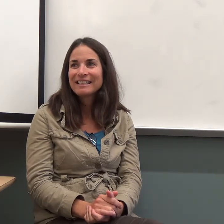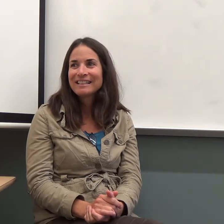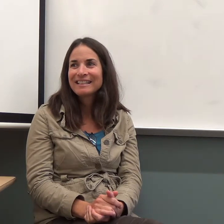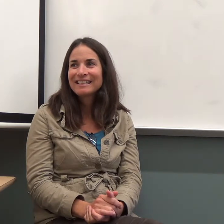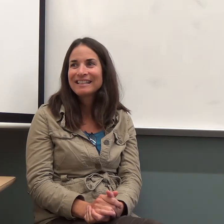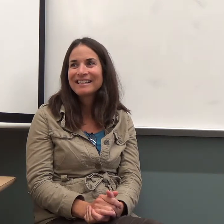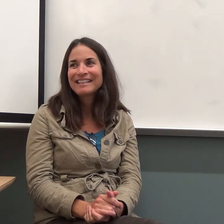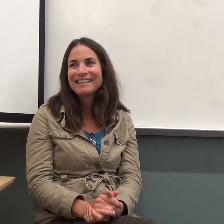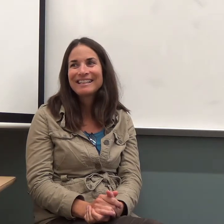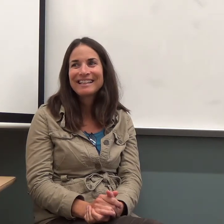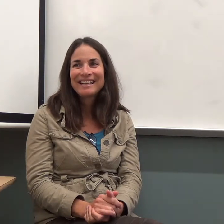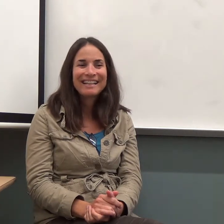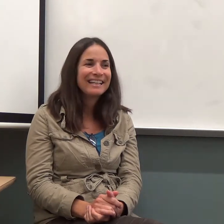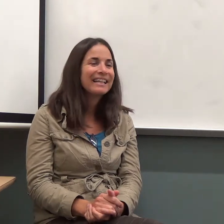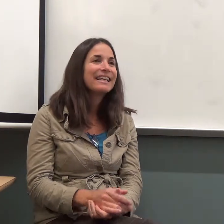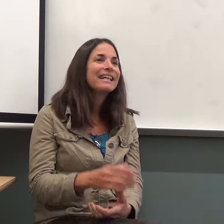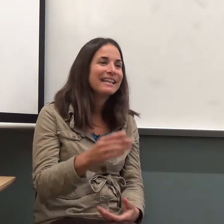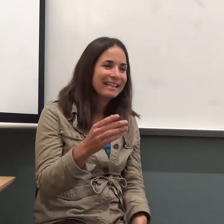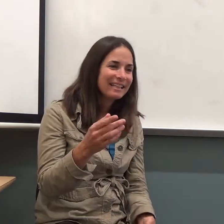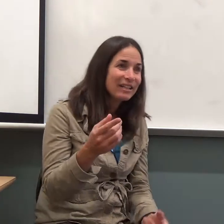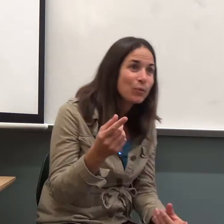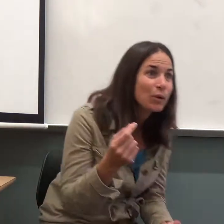Okay. So what we're doing, Anna.